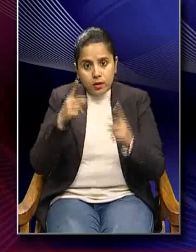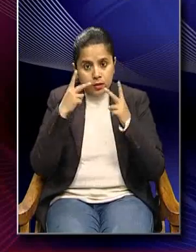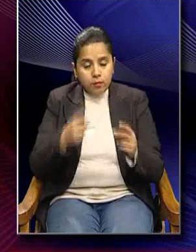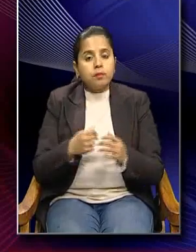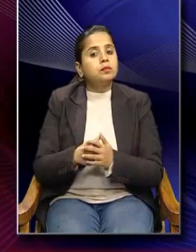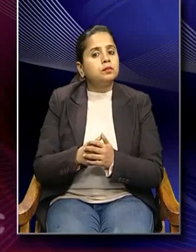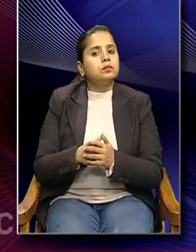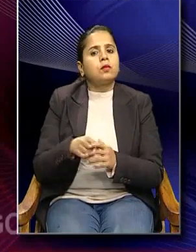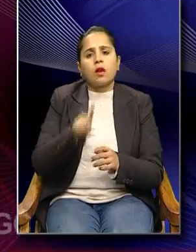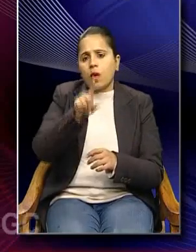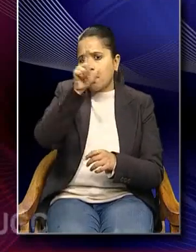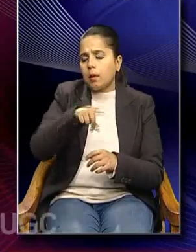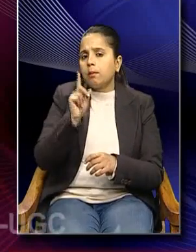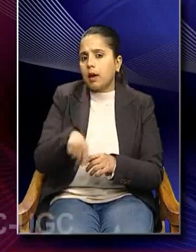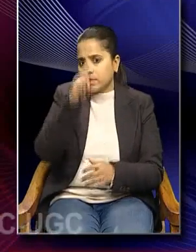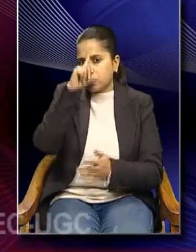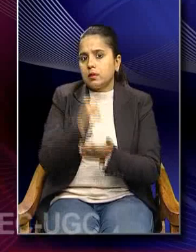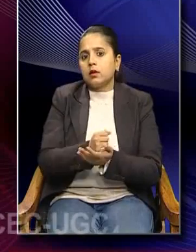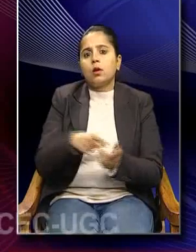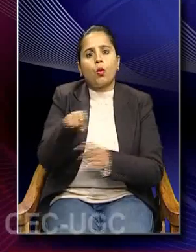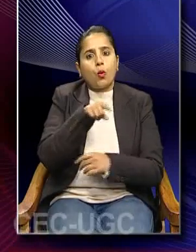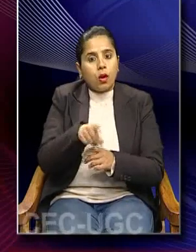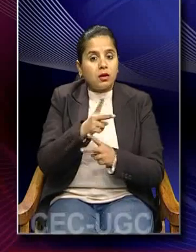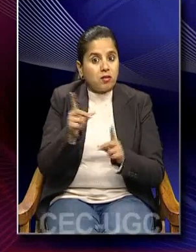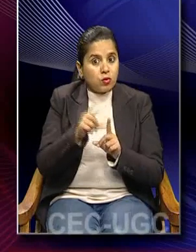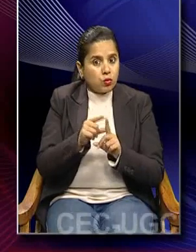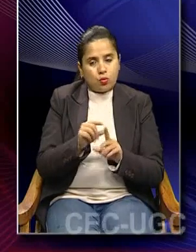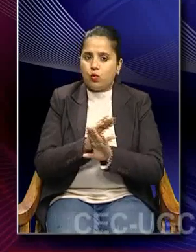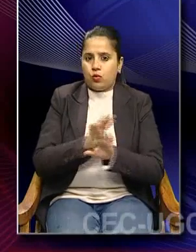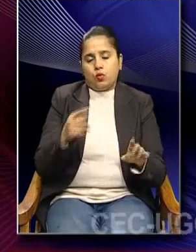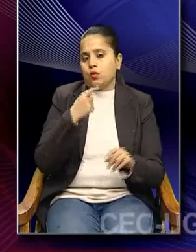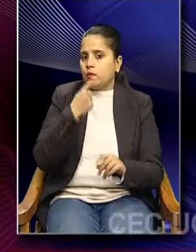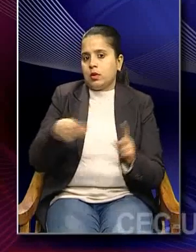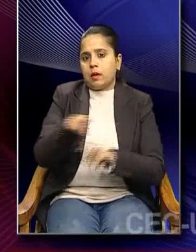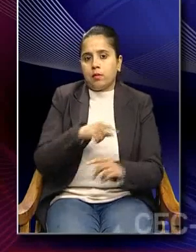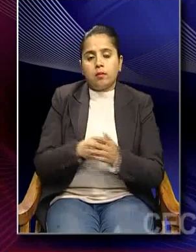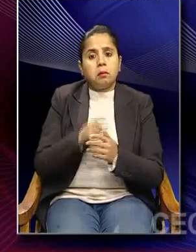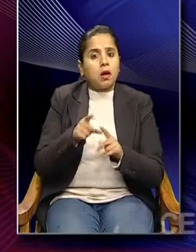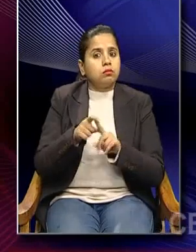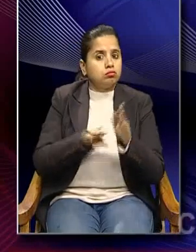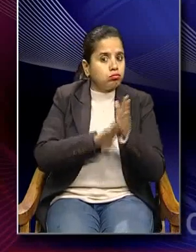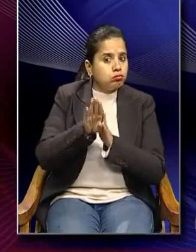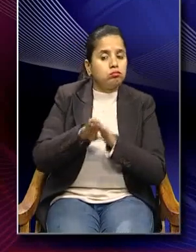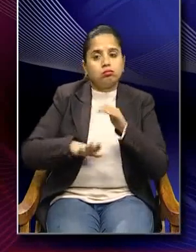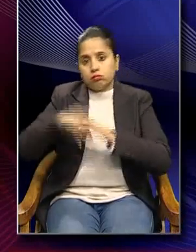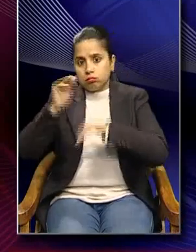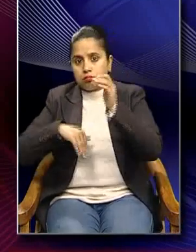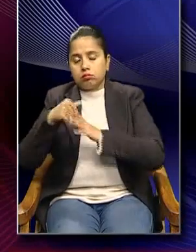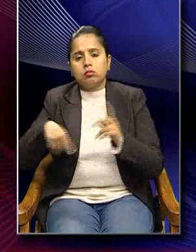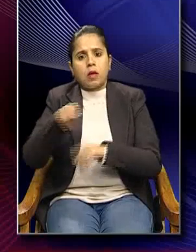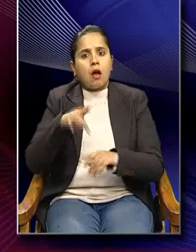the one should decide not to build a dam. So basically, development, constructions which